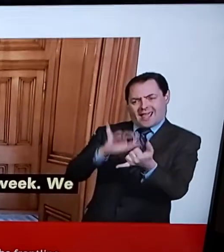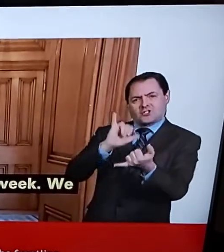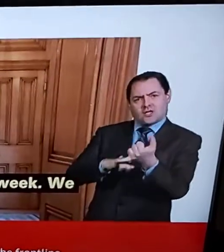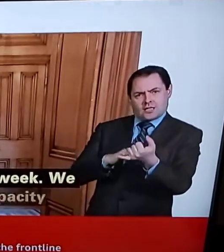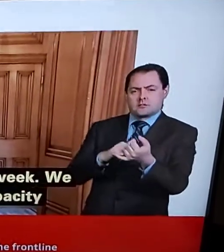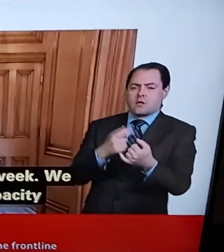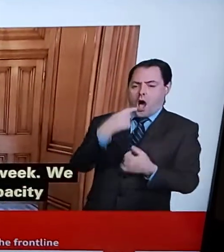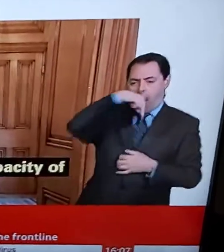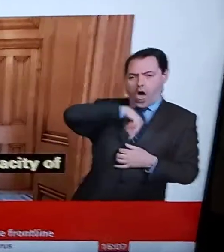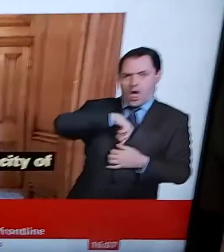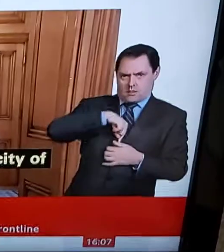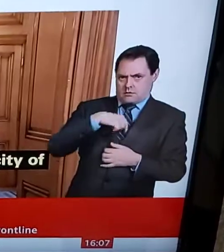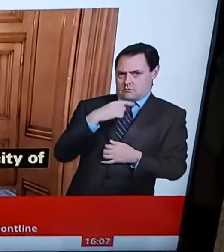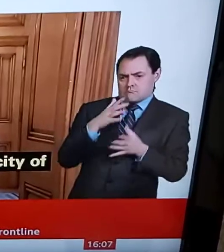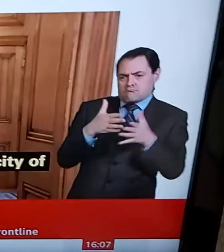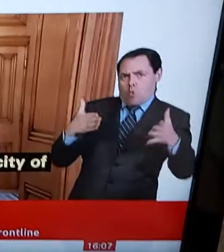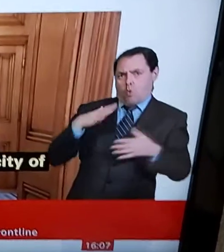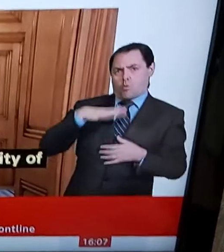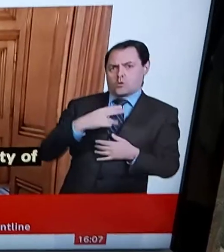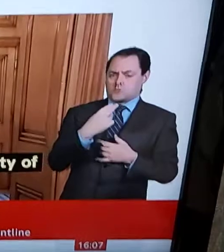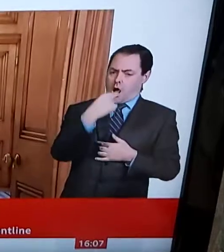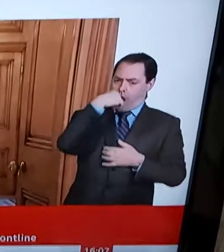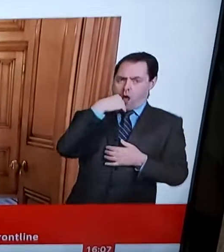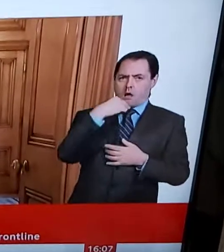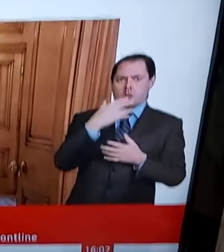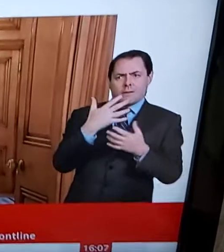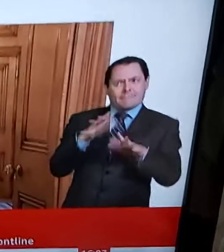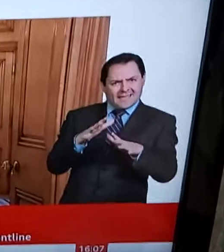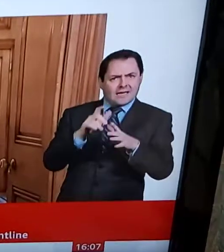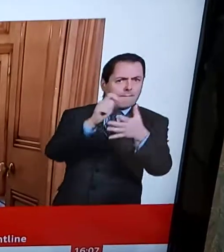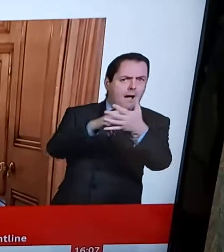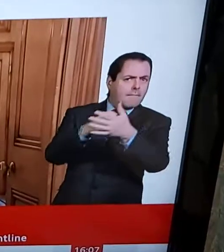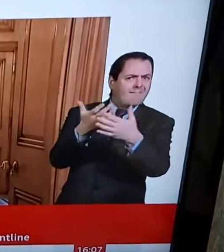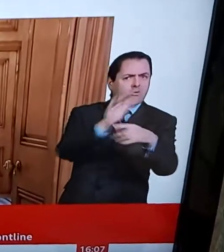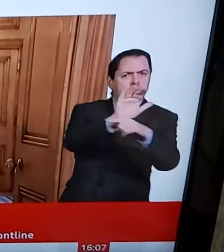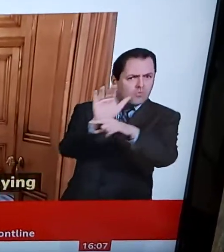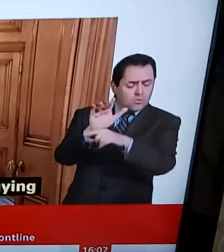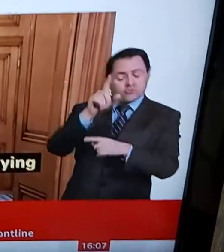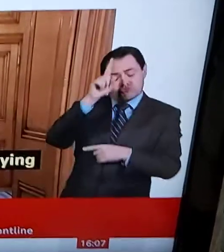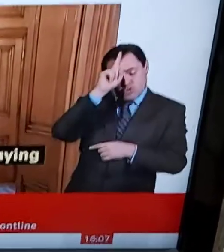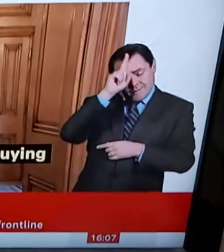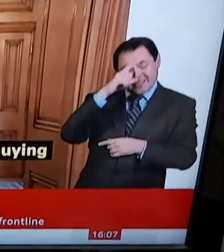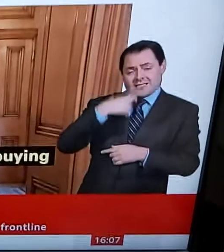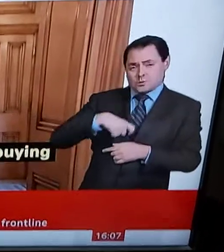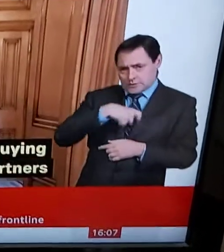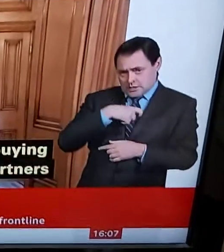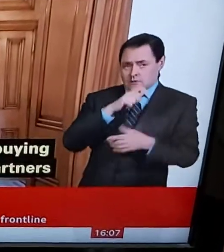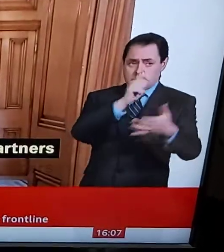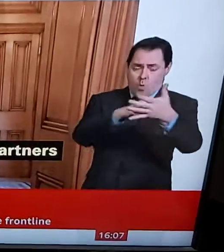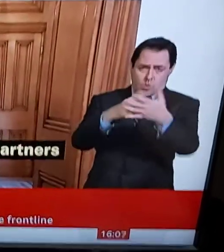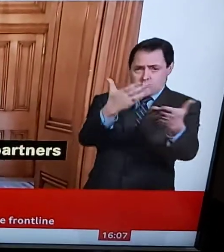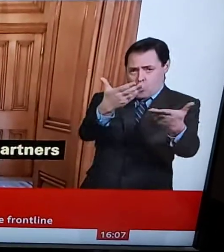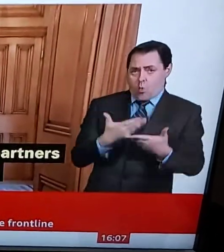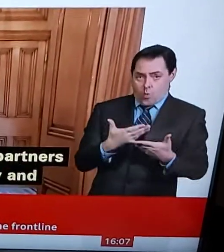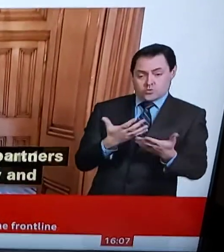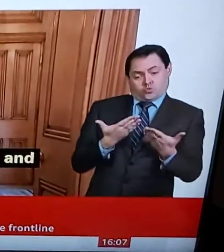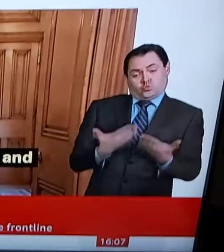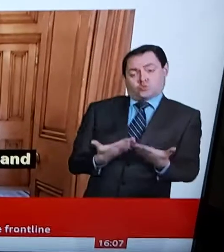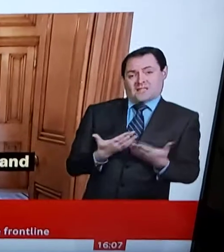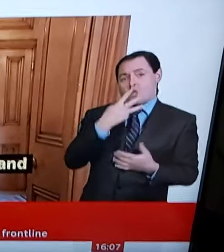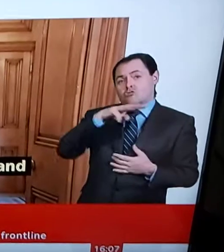ventilation. We've been buying invasive ventilators from partners abroad, including Germany and Switzerland. And today, 300